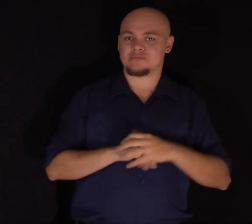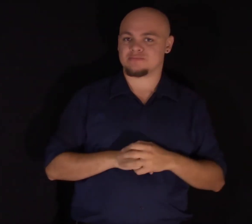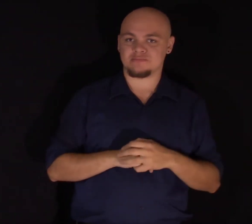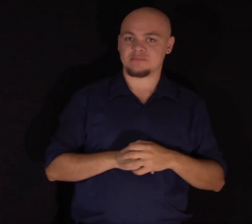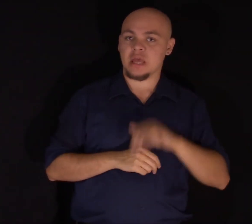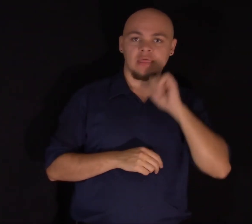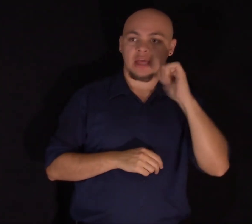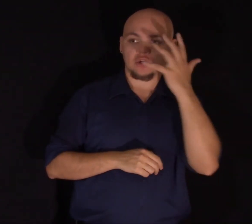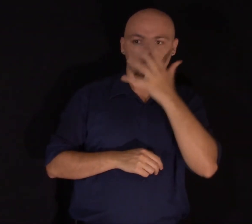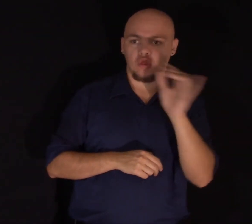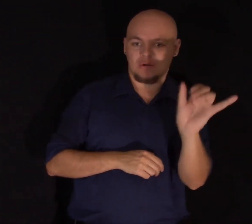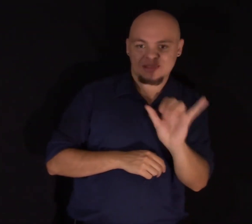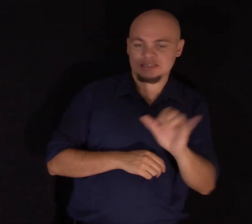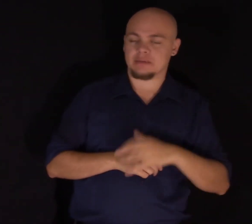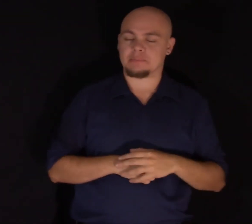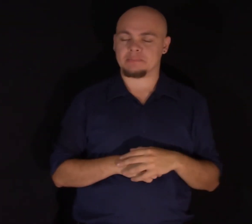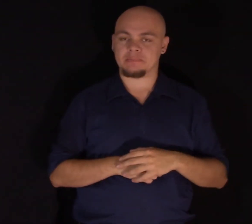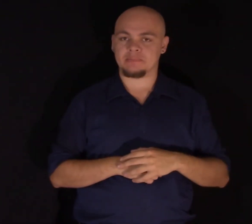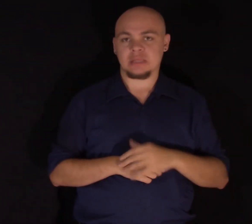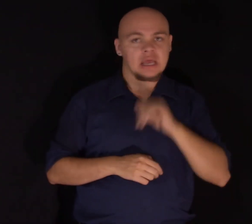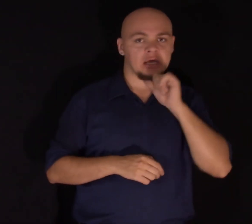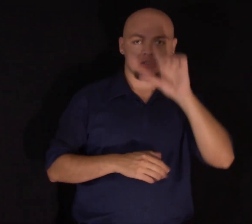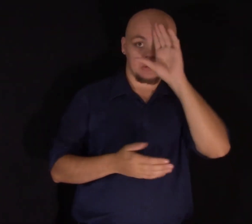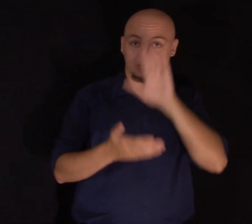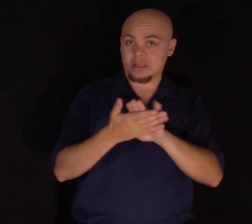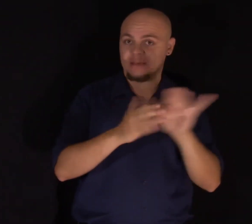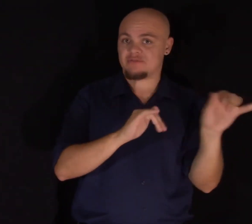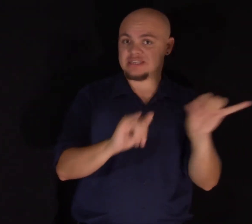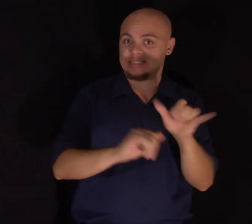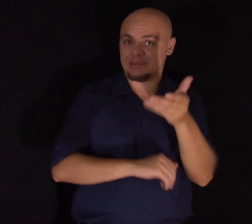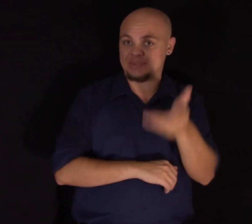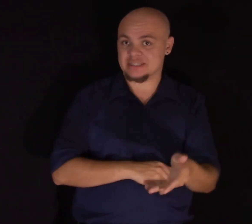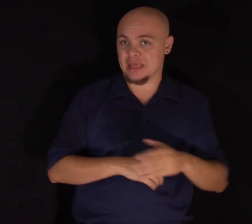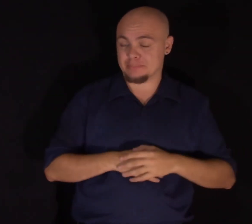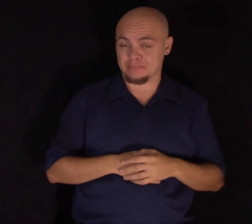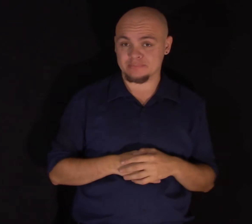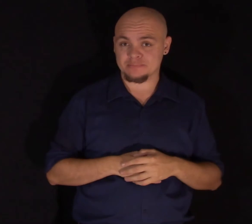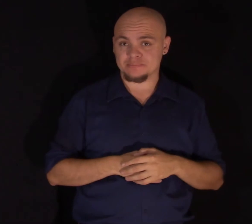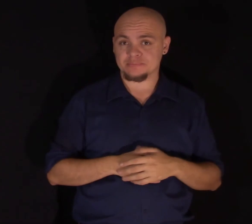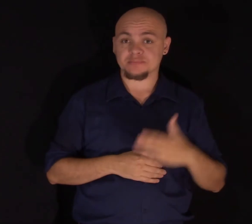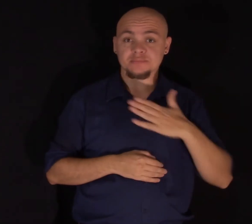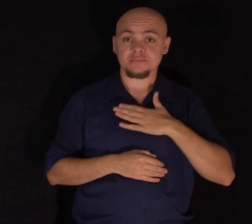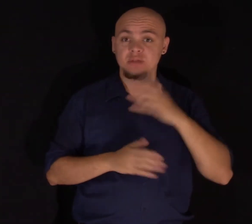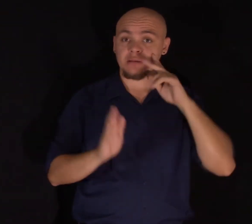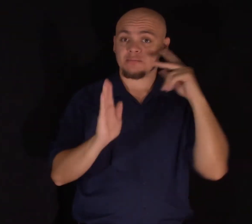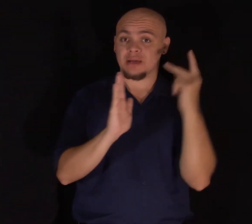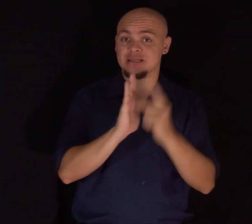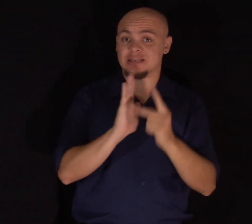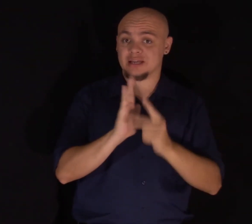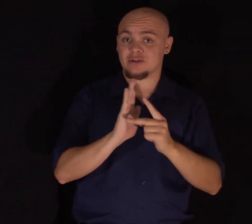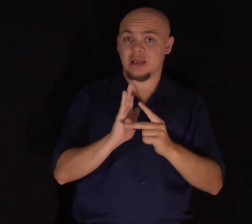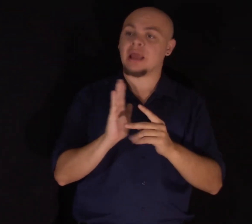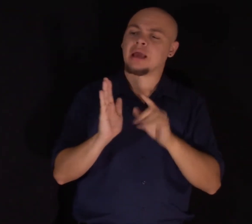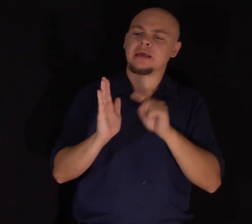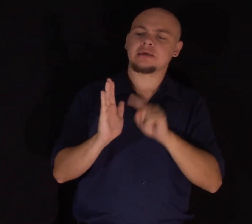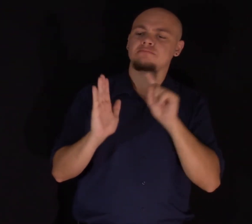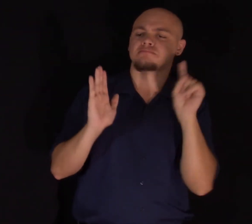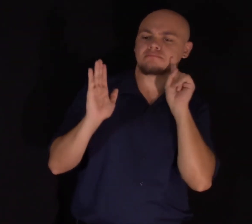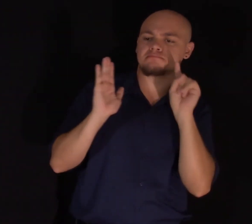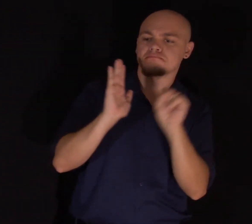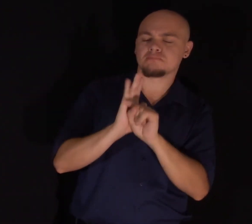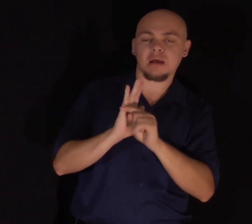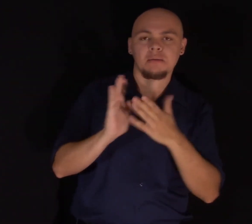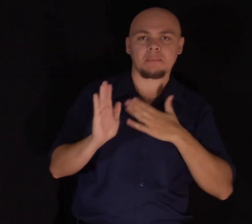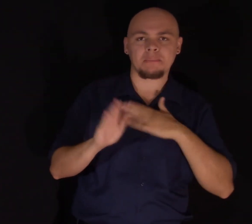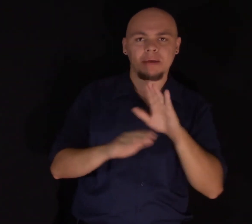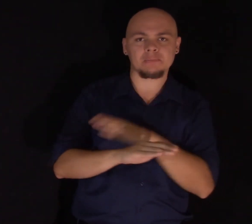look like them and who do not believe as they believe. So I had my secretary who books my bands and all that kind of stuff. I said,